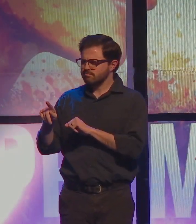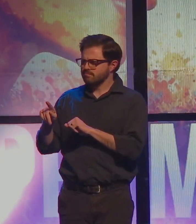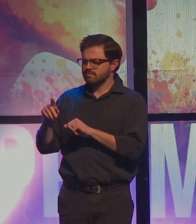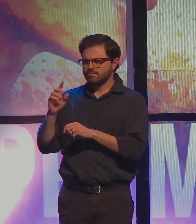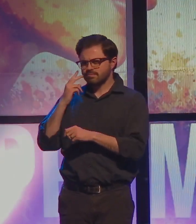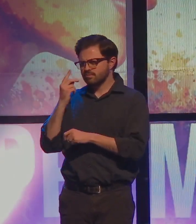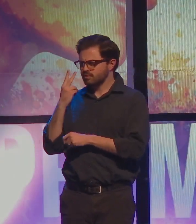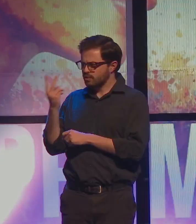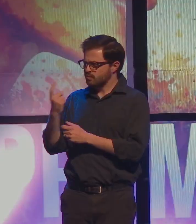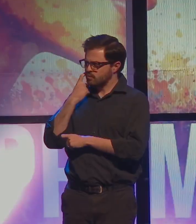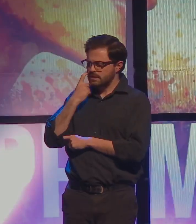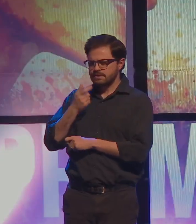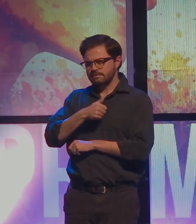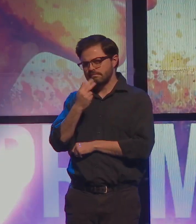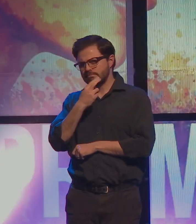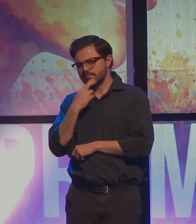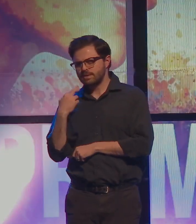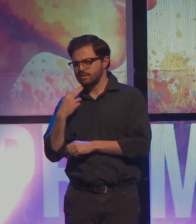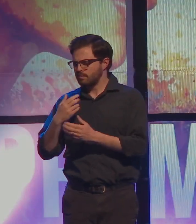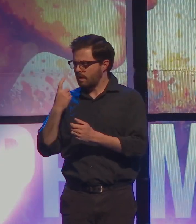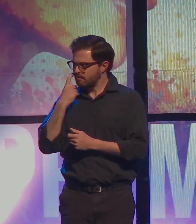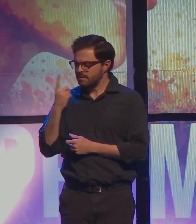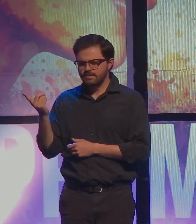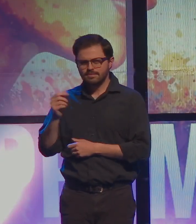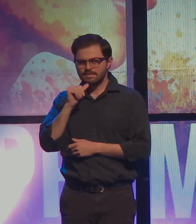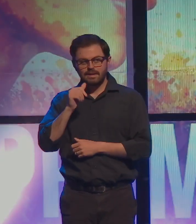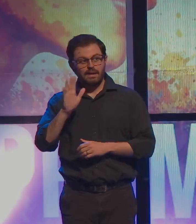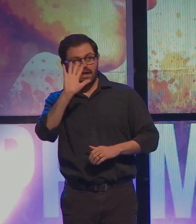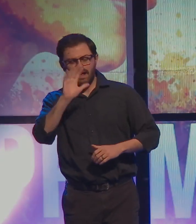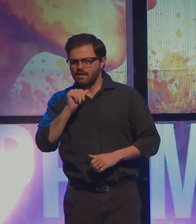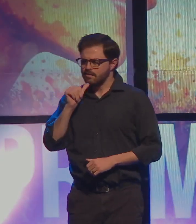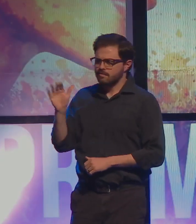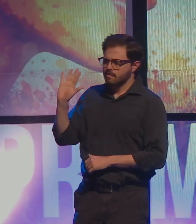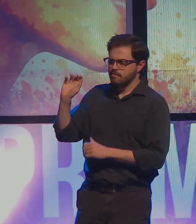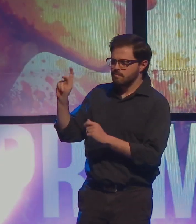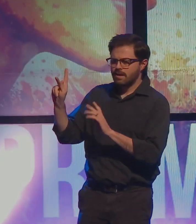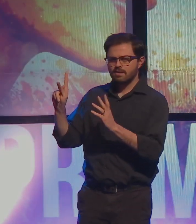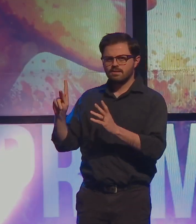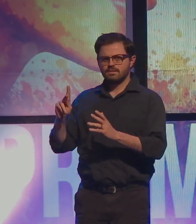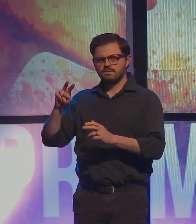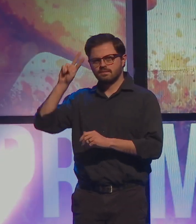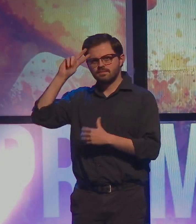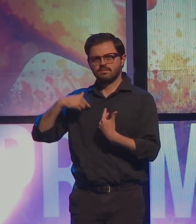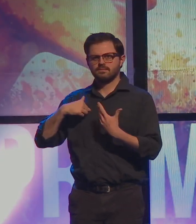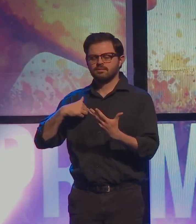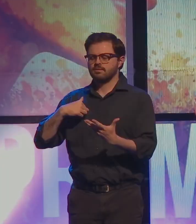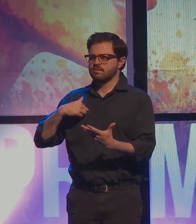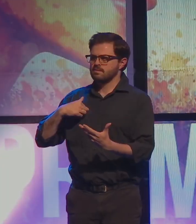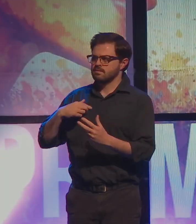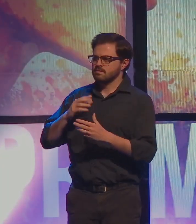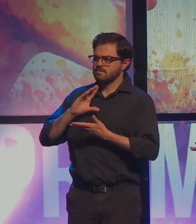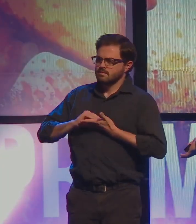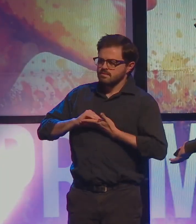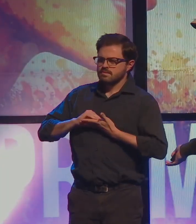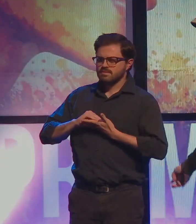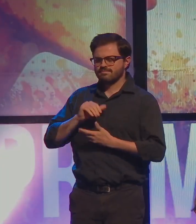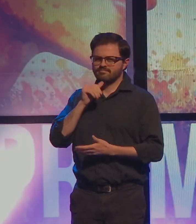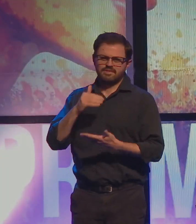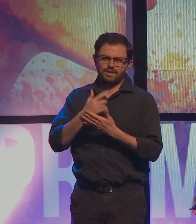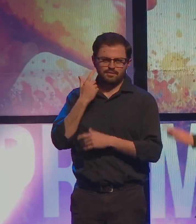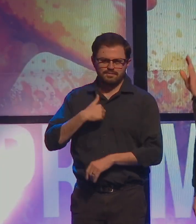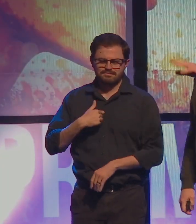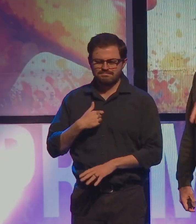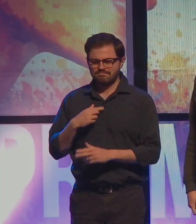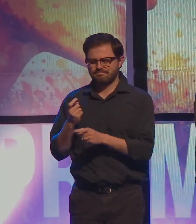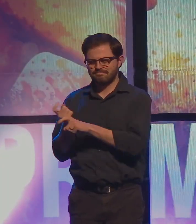night. They didn't wave back, I don't think. So I felt like an idiot, which is not new for me. But